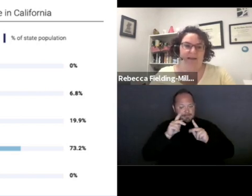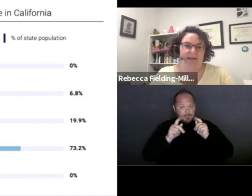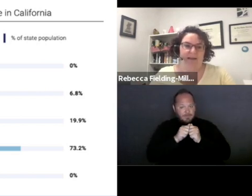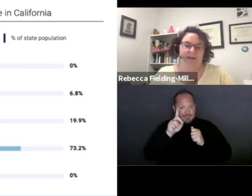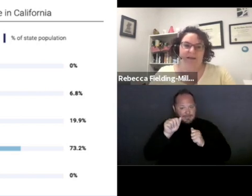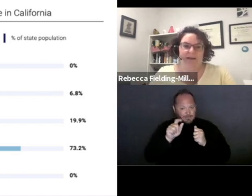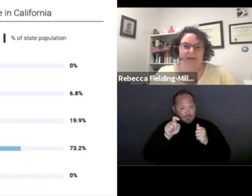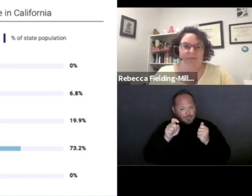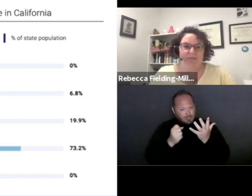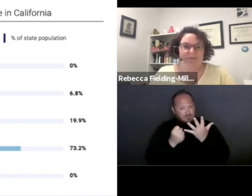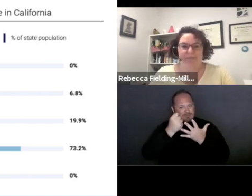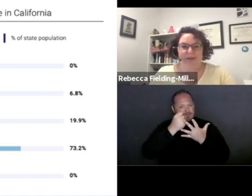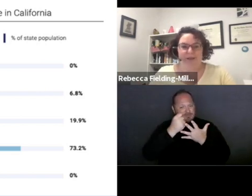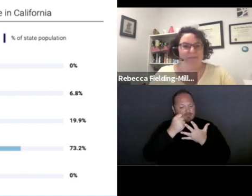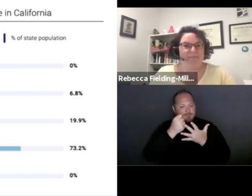And,